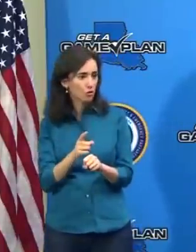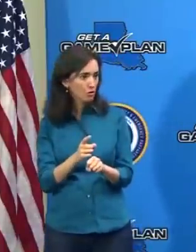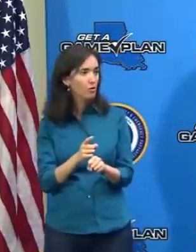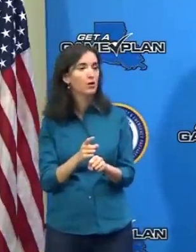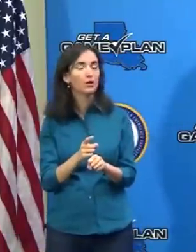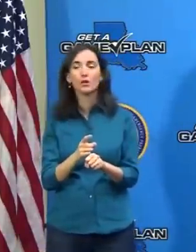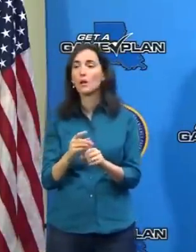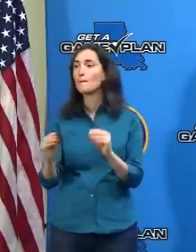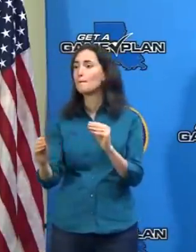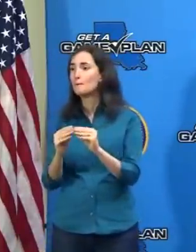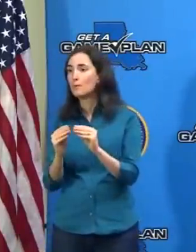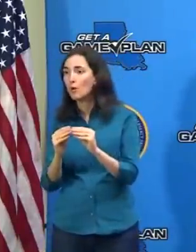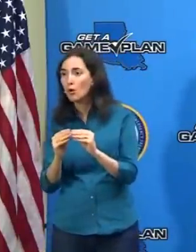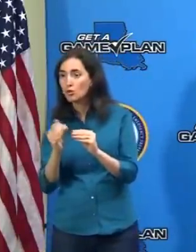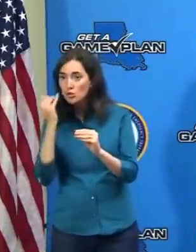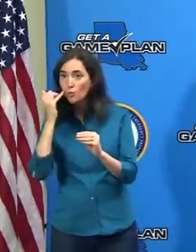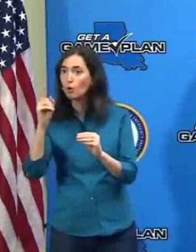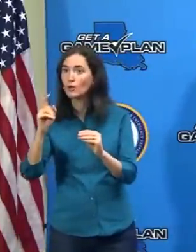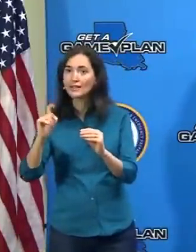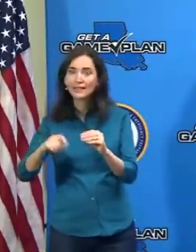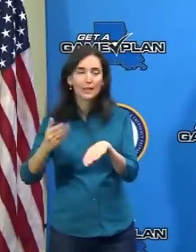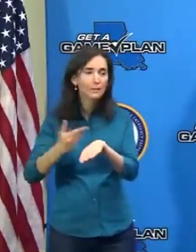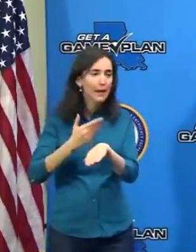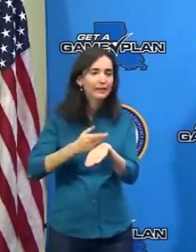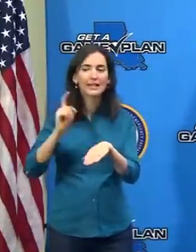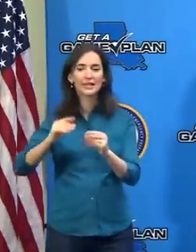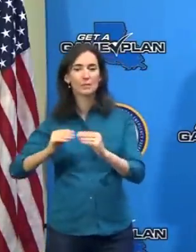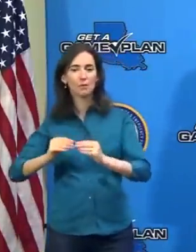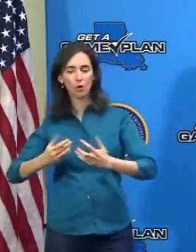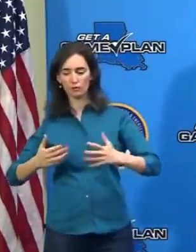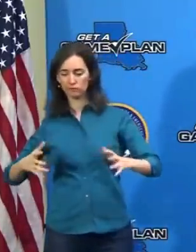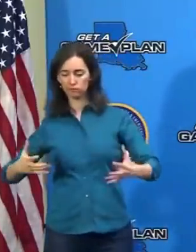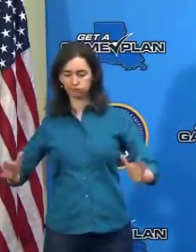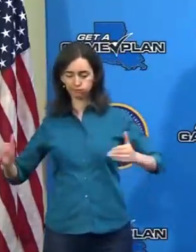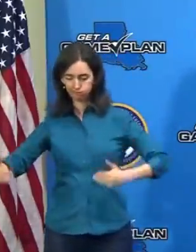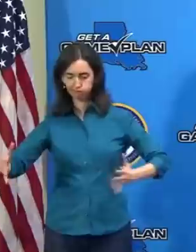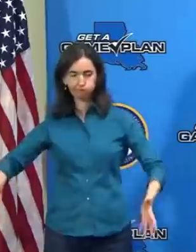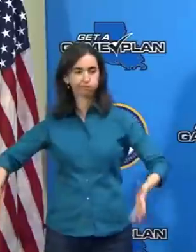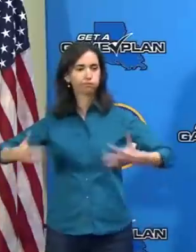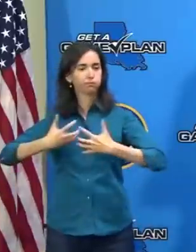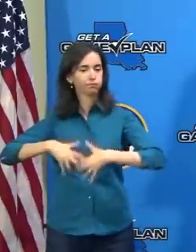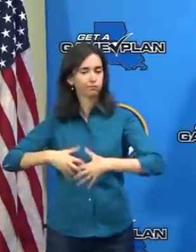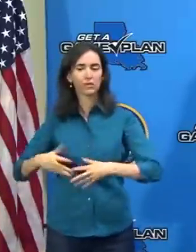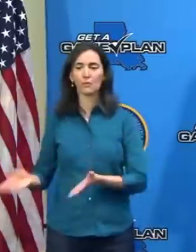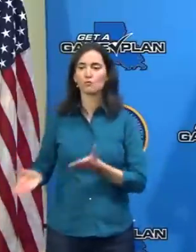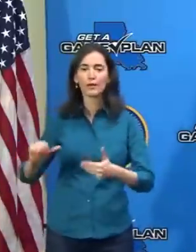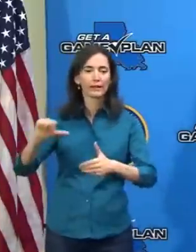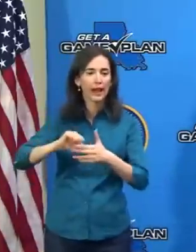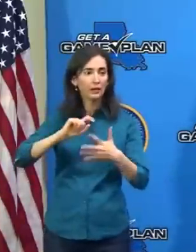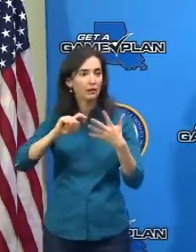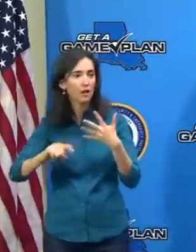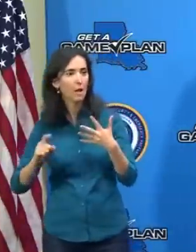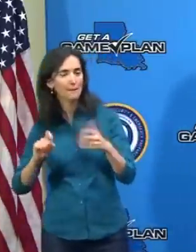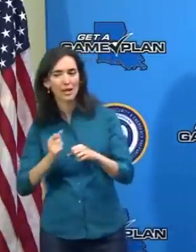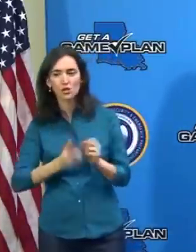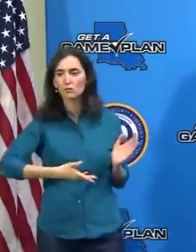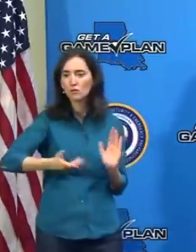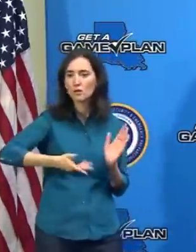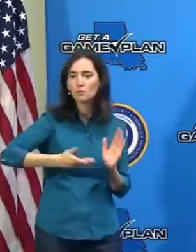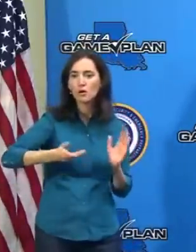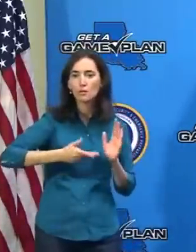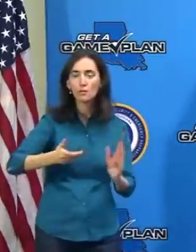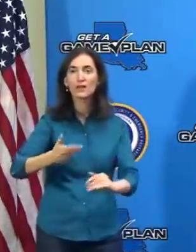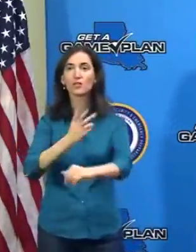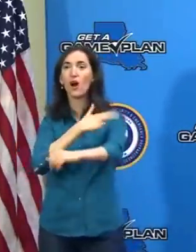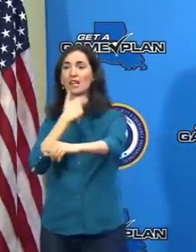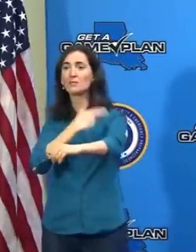respond with additional generators and maintenance and so forth and fuel between now and then, so that those hospitals